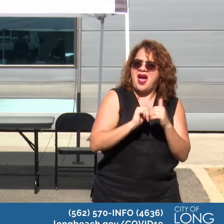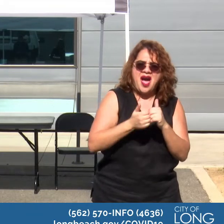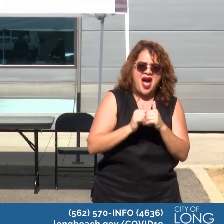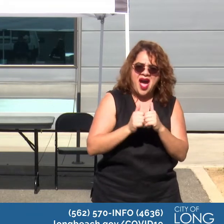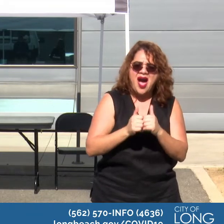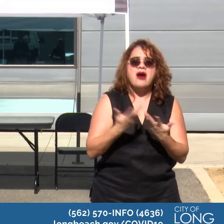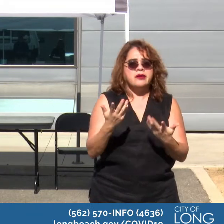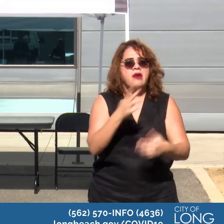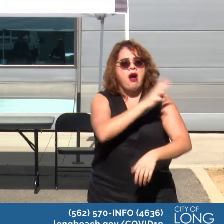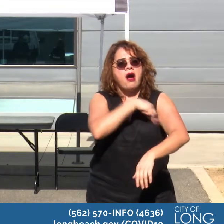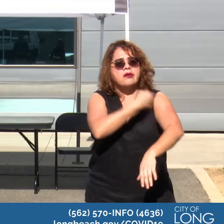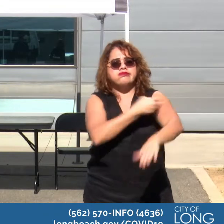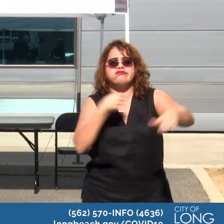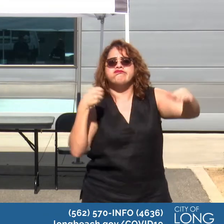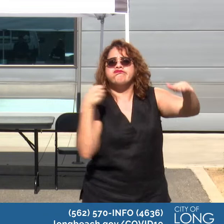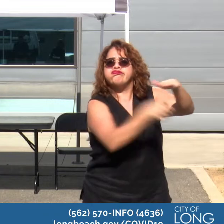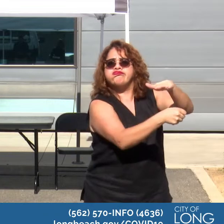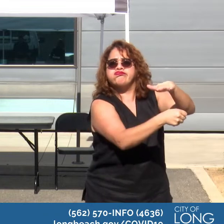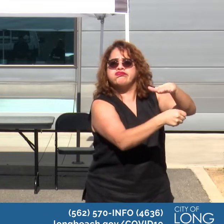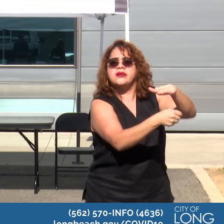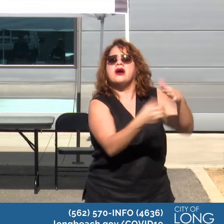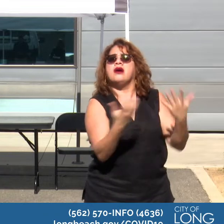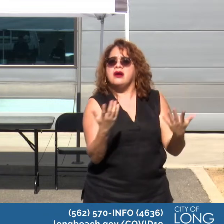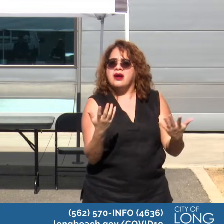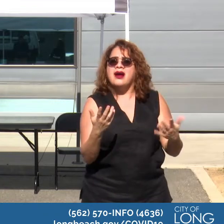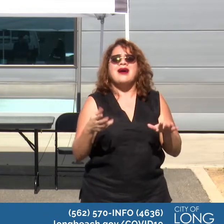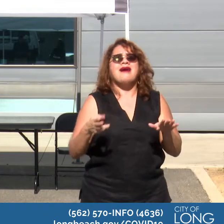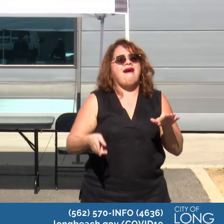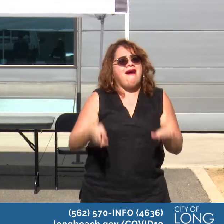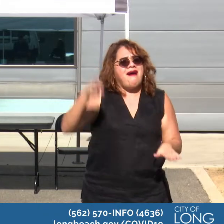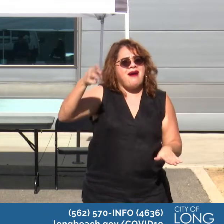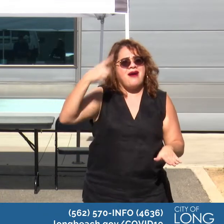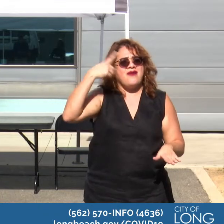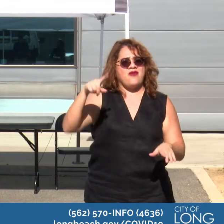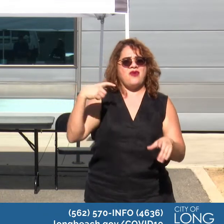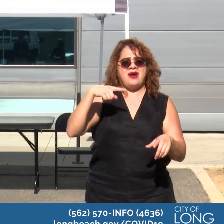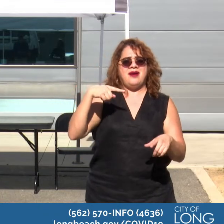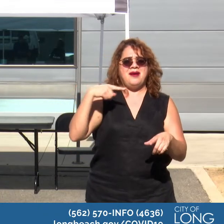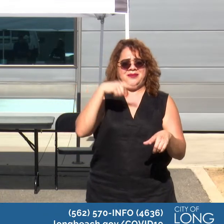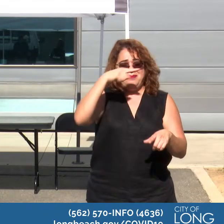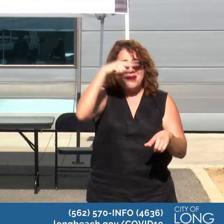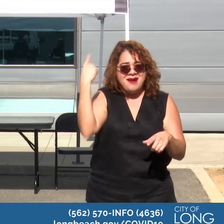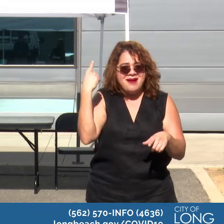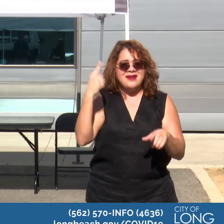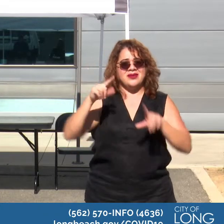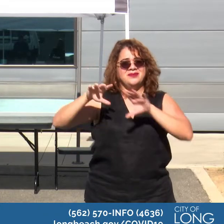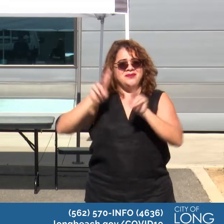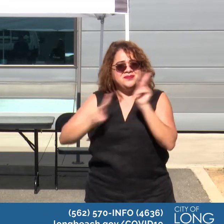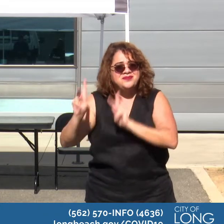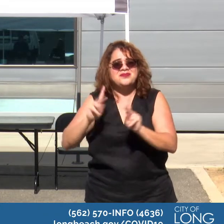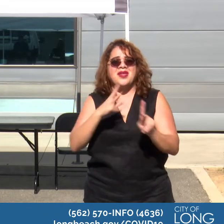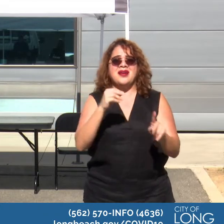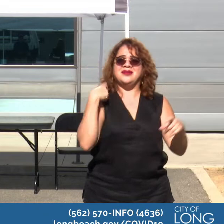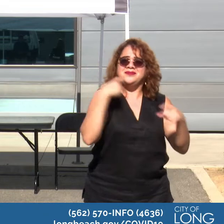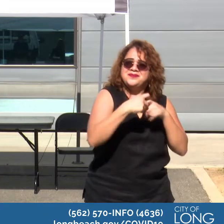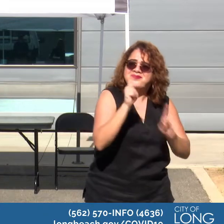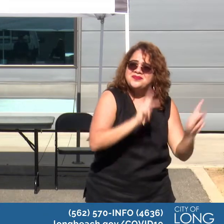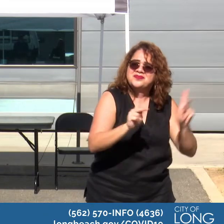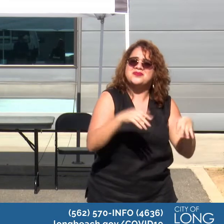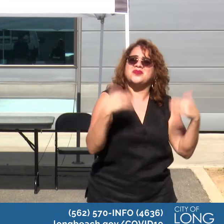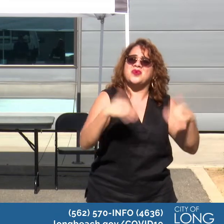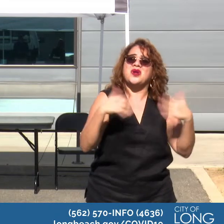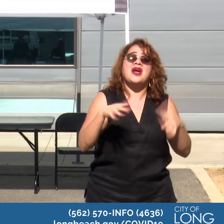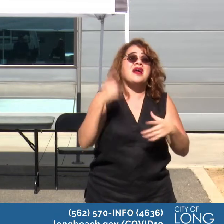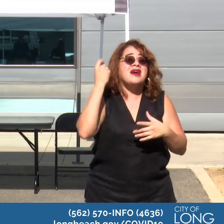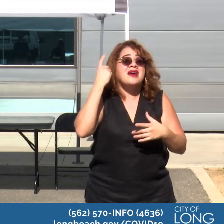COVID-19 is higher for our African American and Latino communities than it is for others. These populations are also more likely to have underlying health